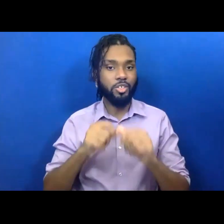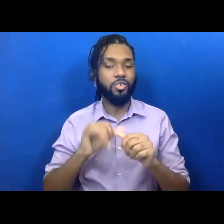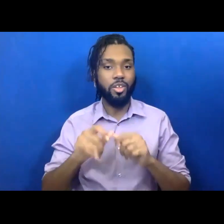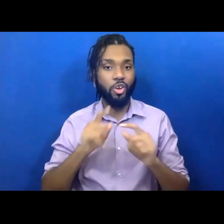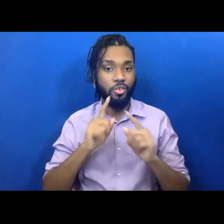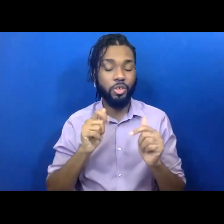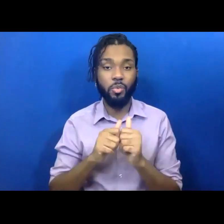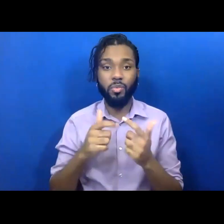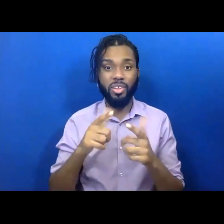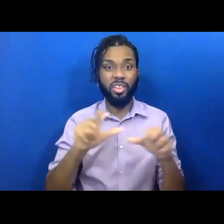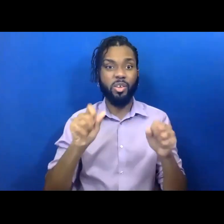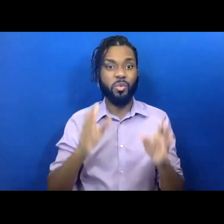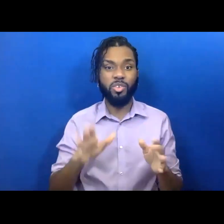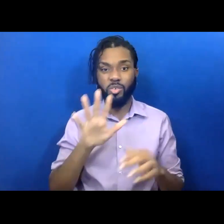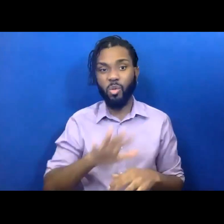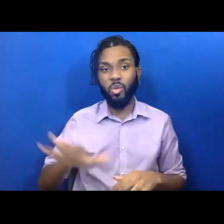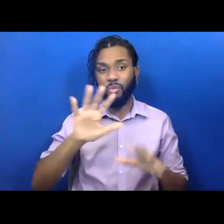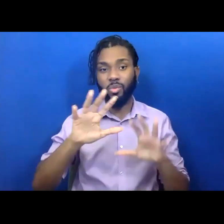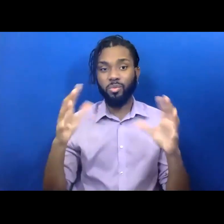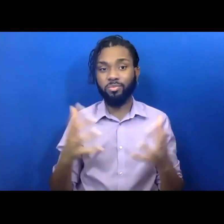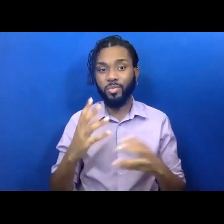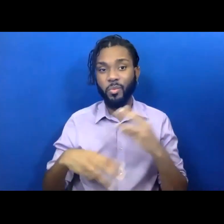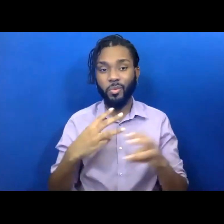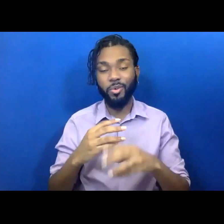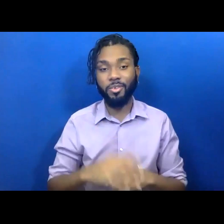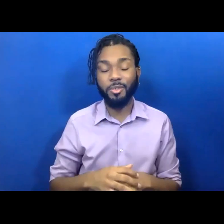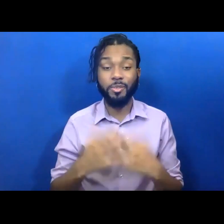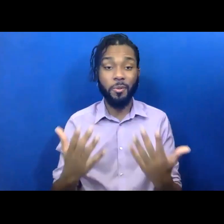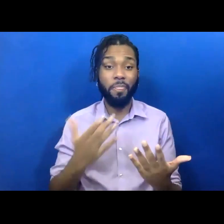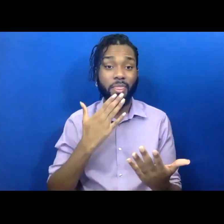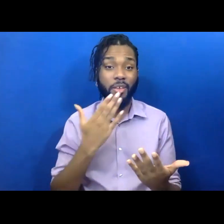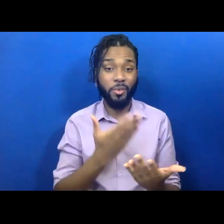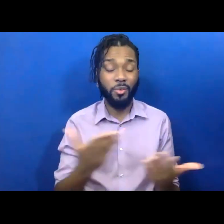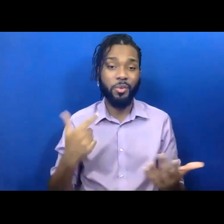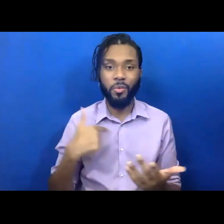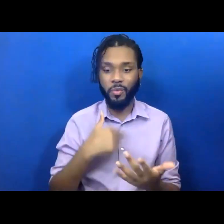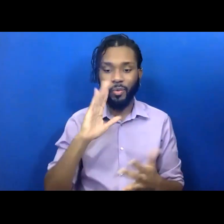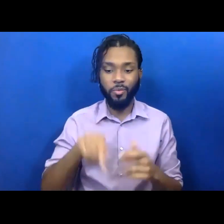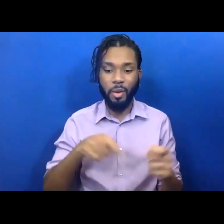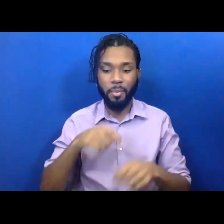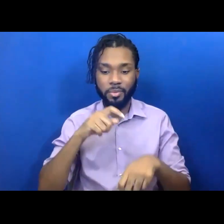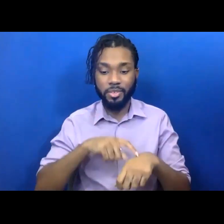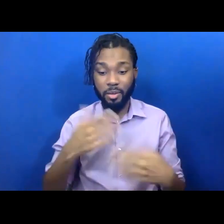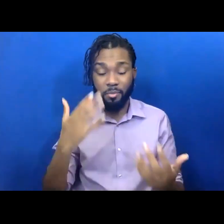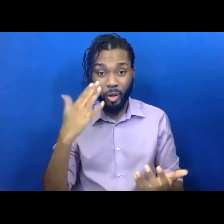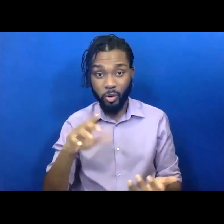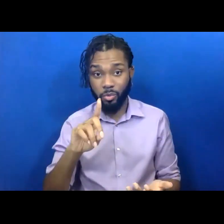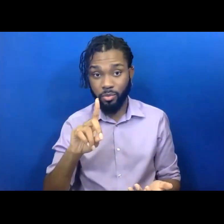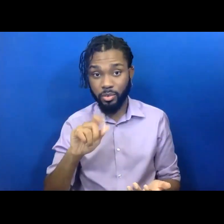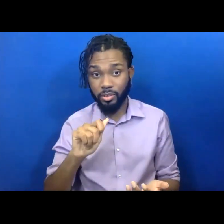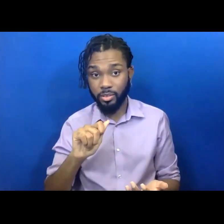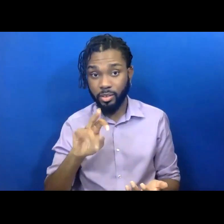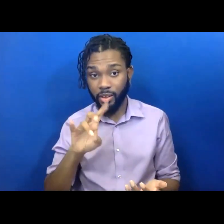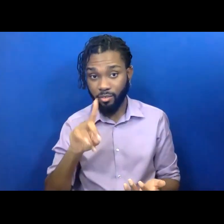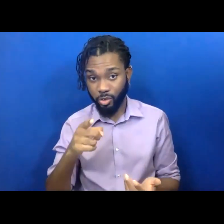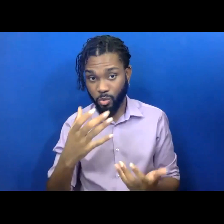throughout the world. So thank you all. We will wrap up just on time. I don't know, David, did you have anything you wanted